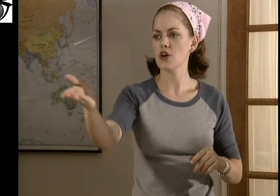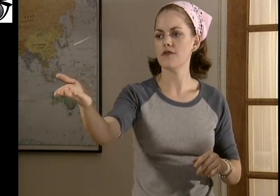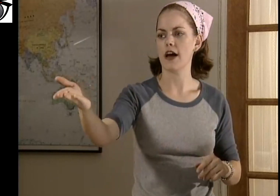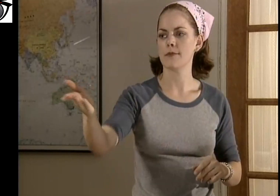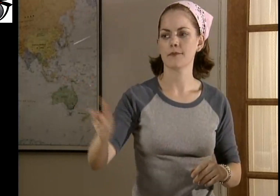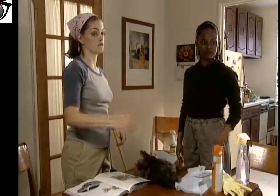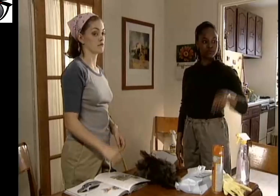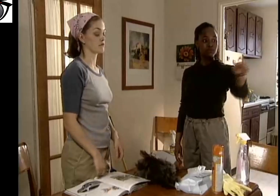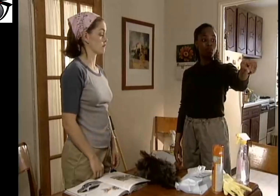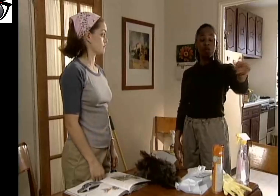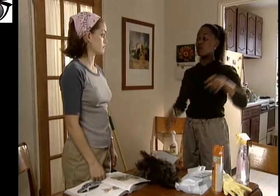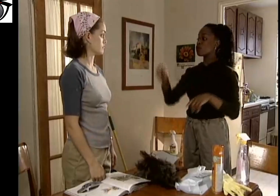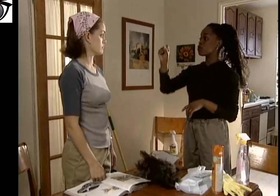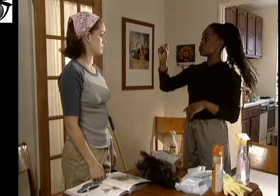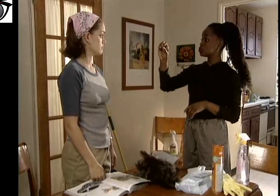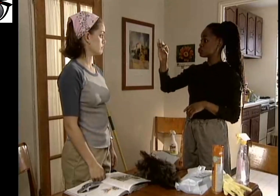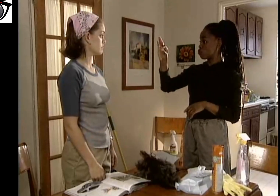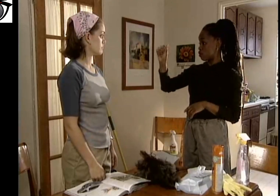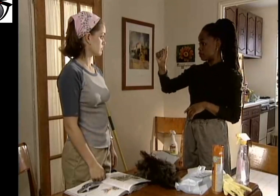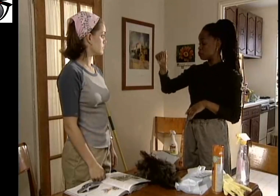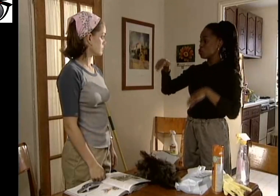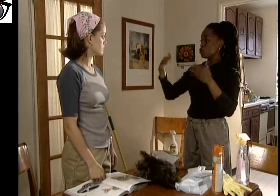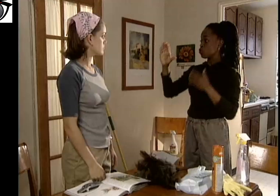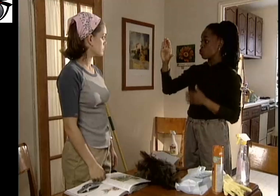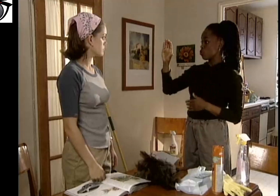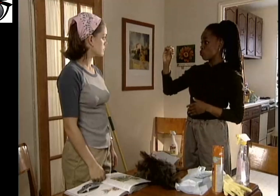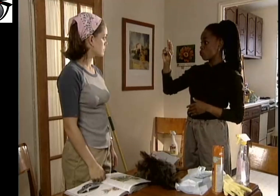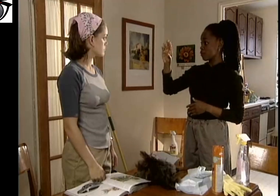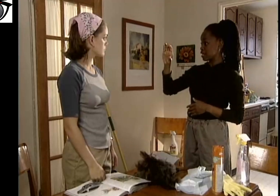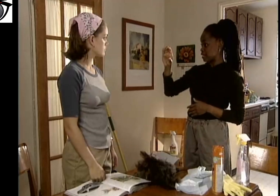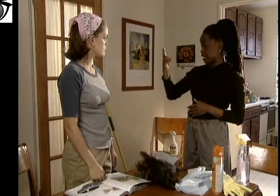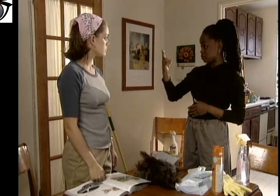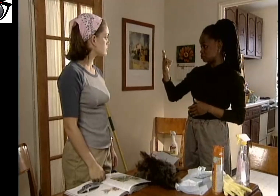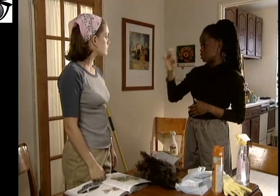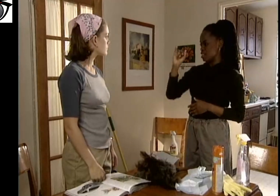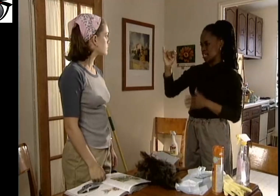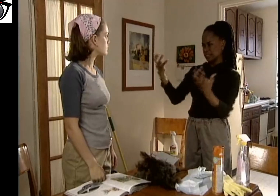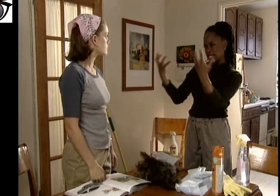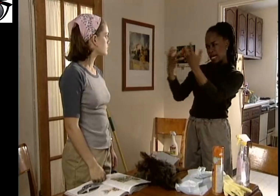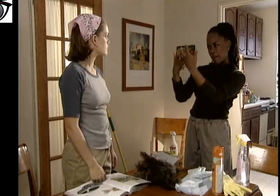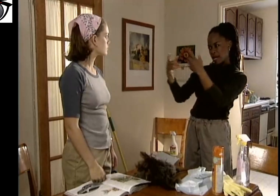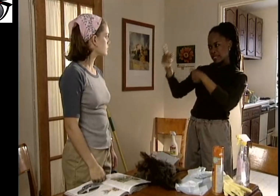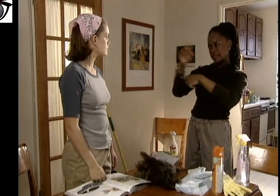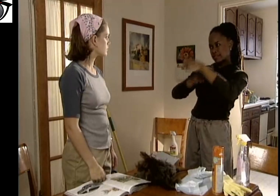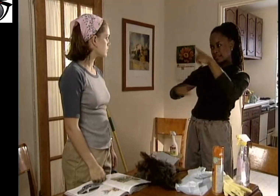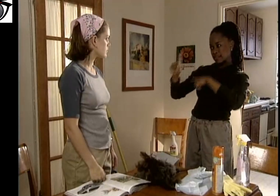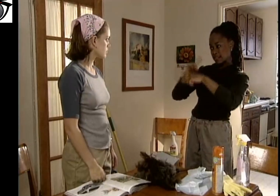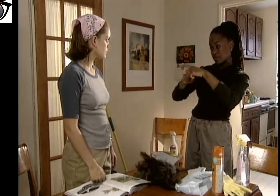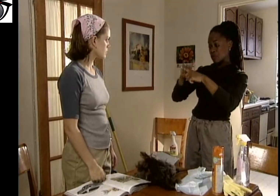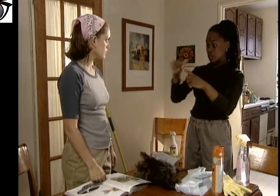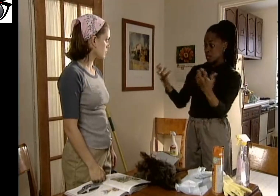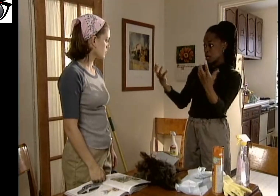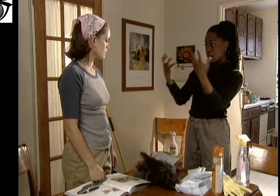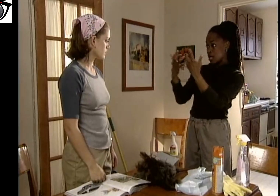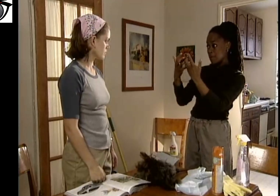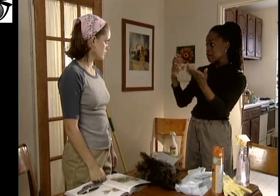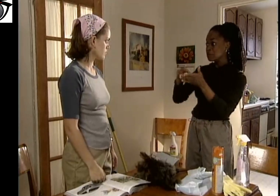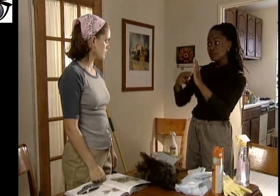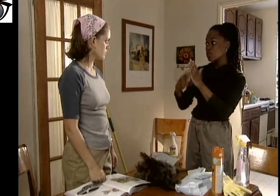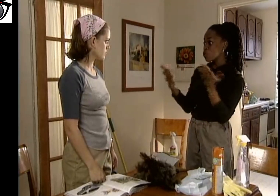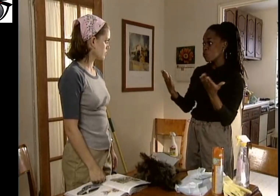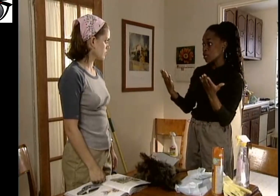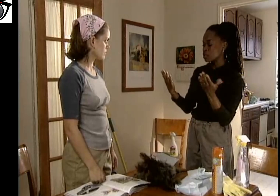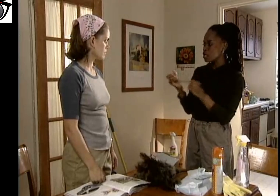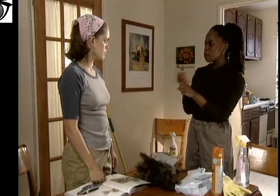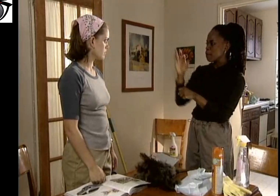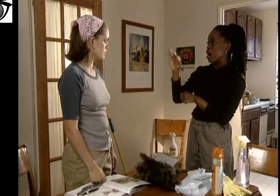for sofa? Sofa, or couch. It's a compound sign. That is, it's made